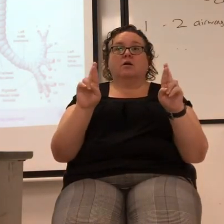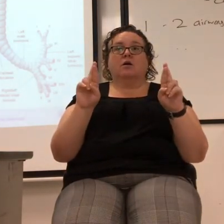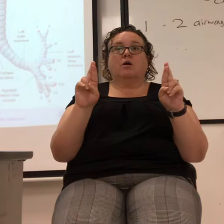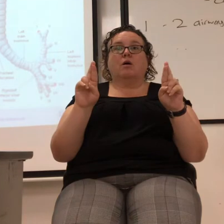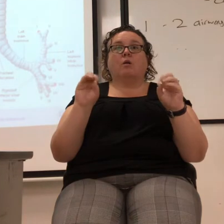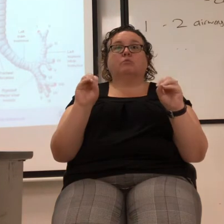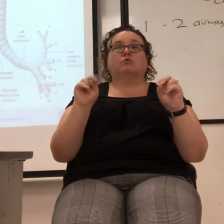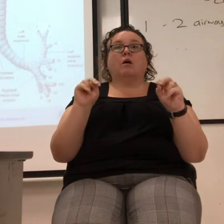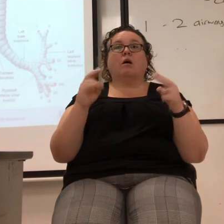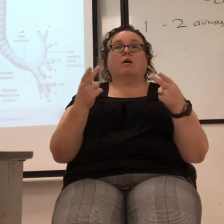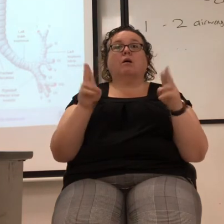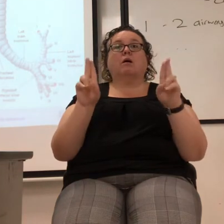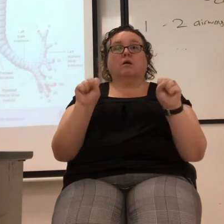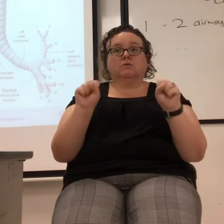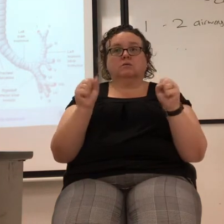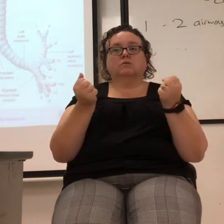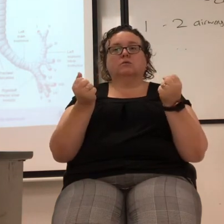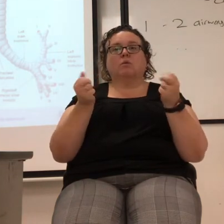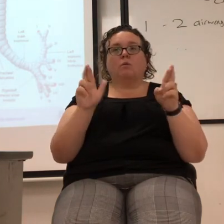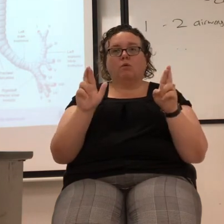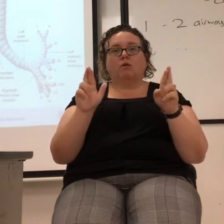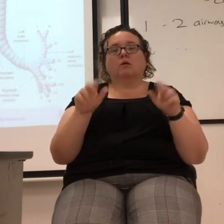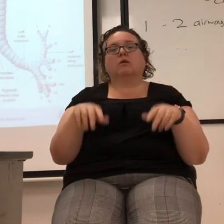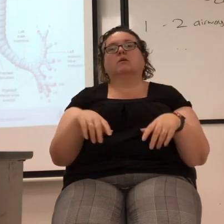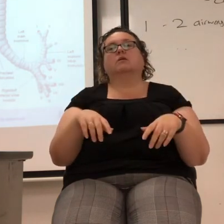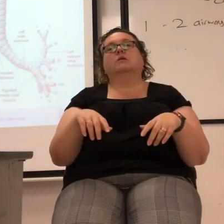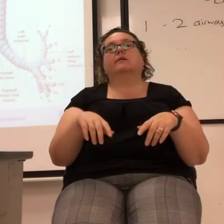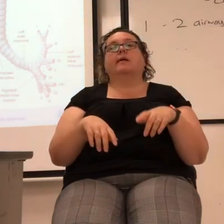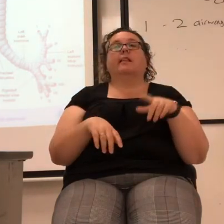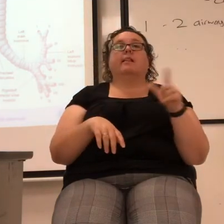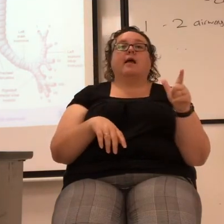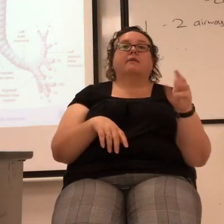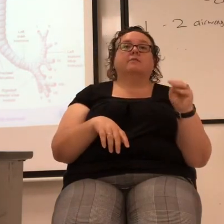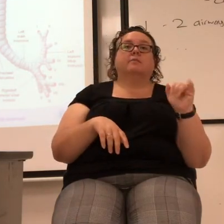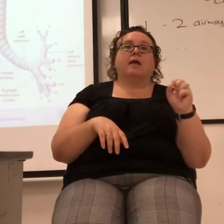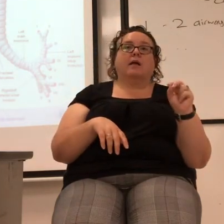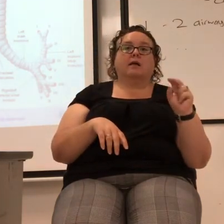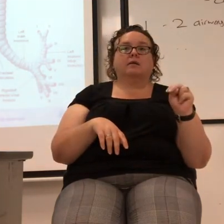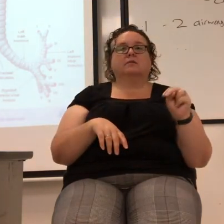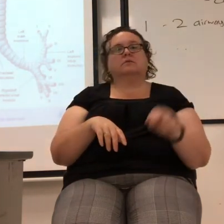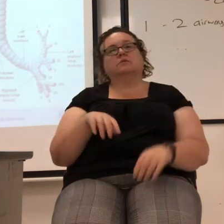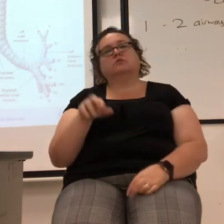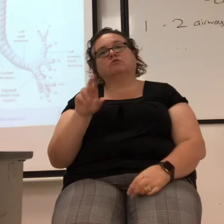bronchus or left main